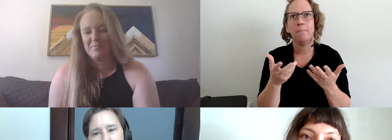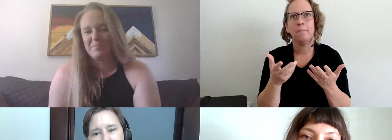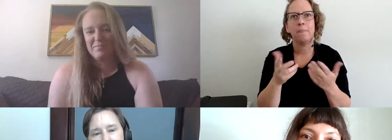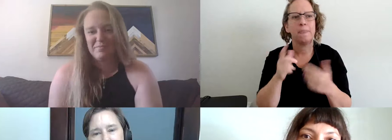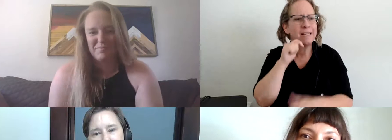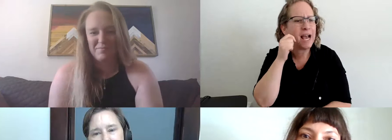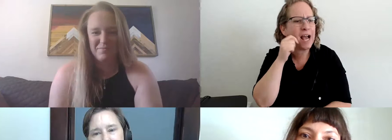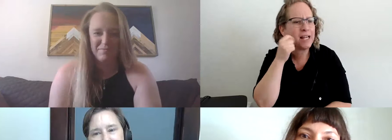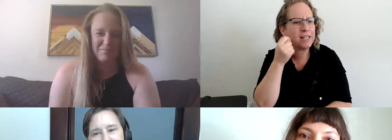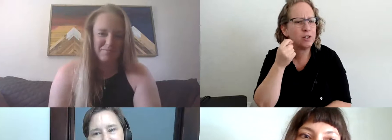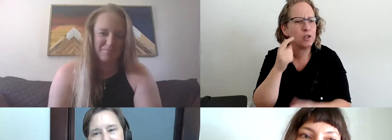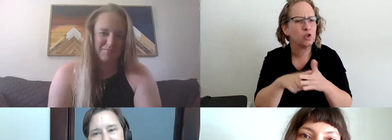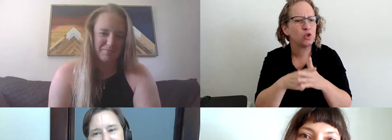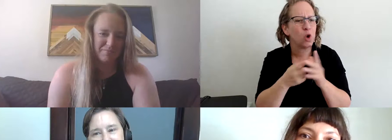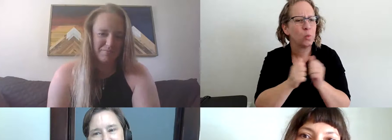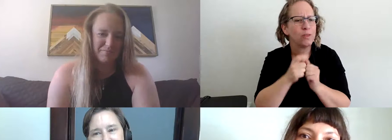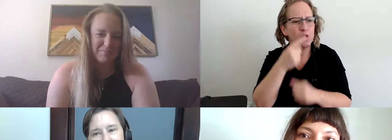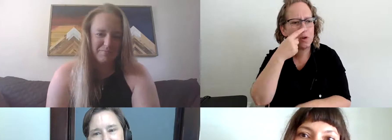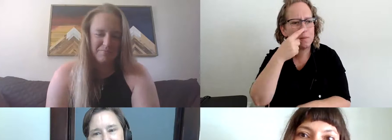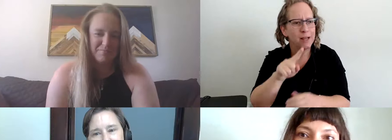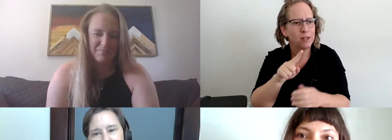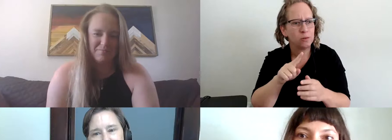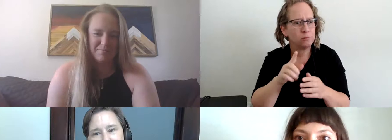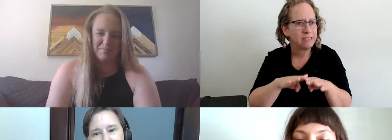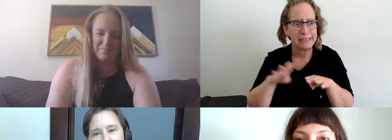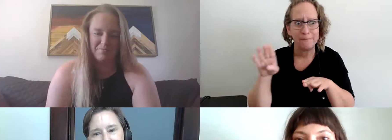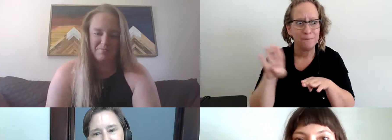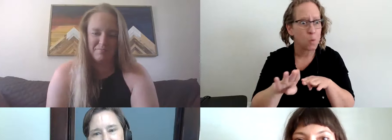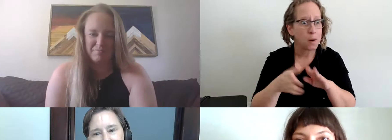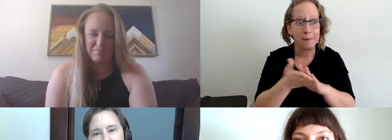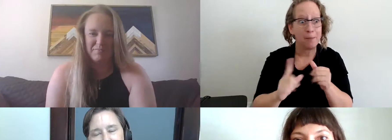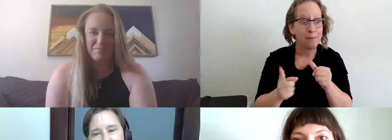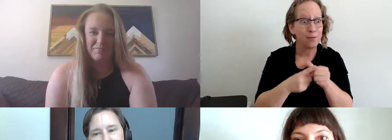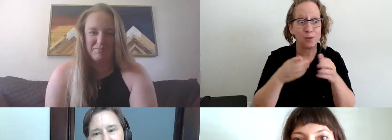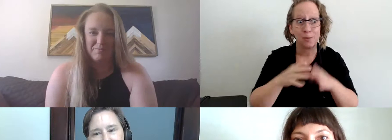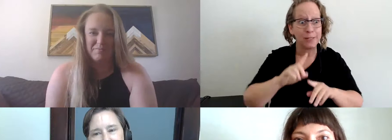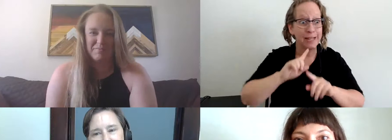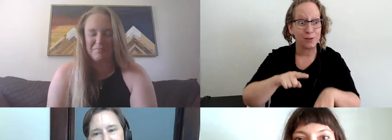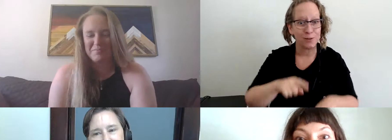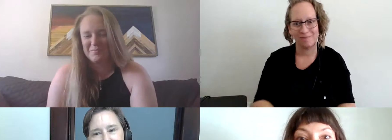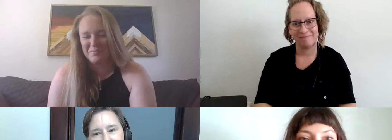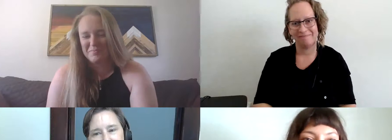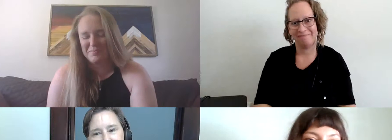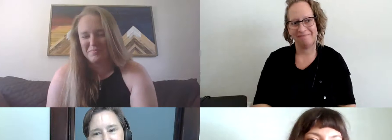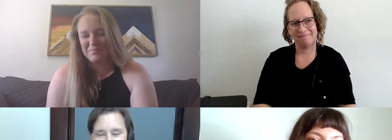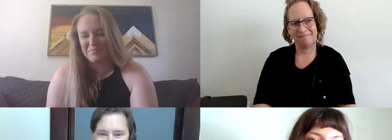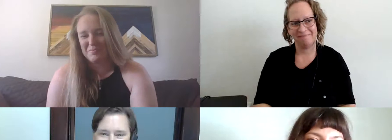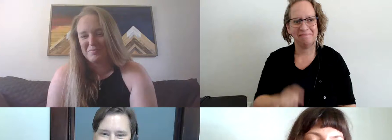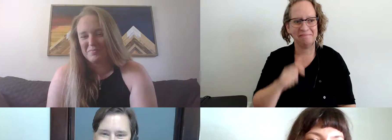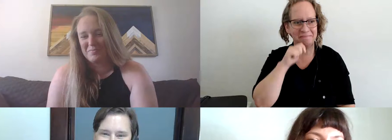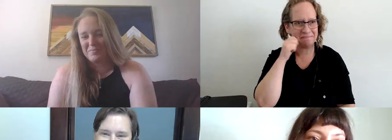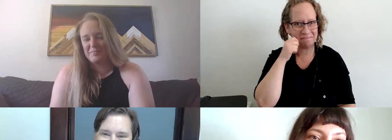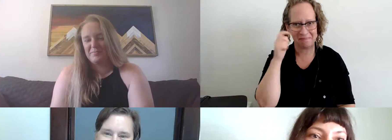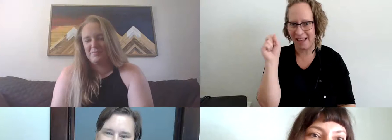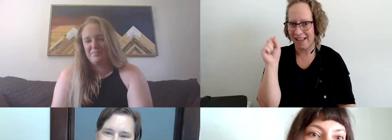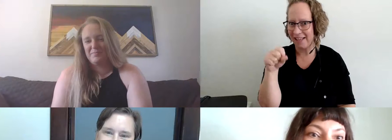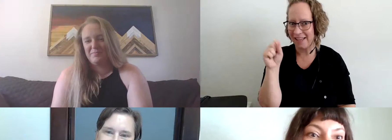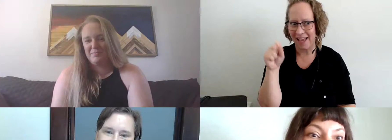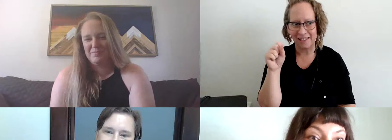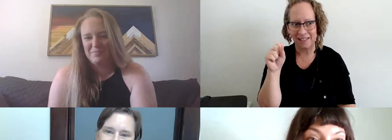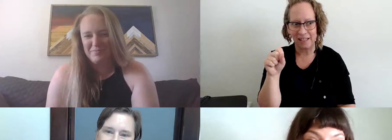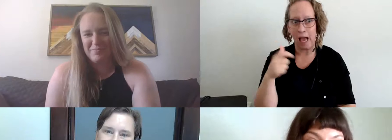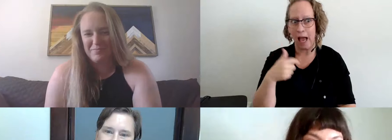Tatiana, I'll go ask you if you wouldn't mind stepping forward to be the first to answer that question. Yeah, this is Tatiana.